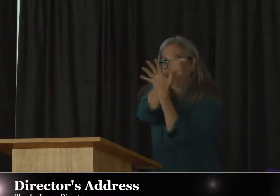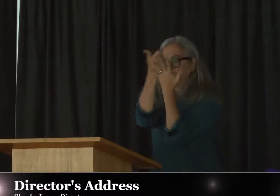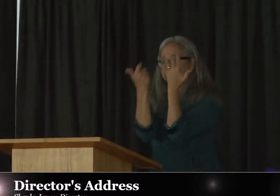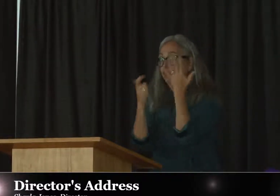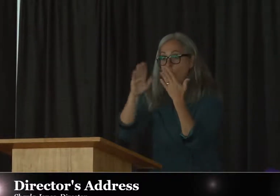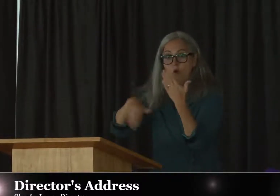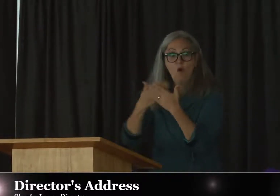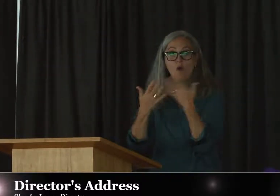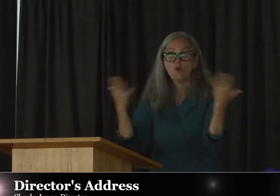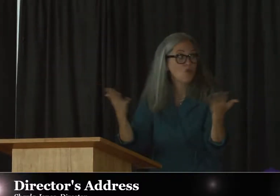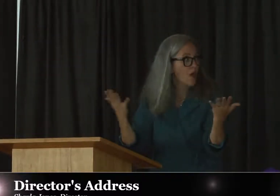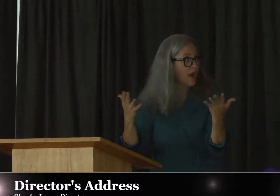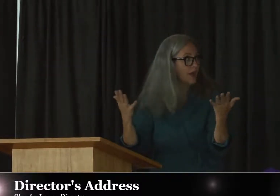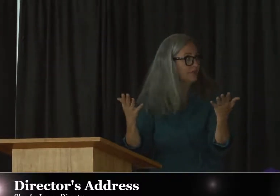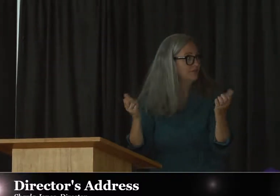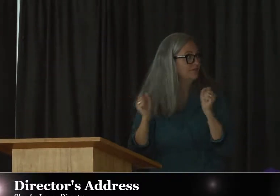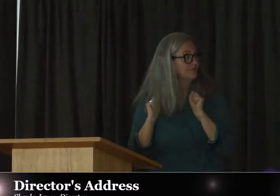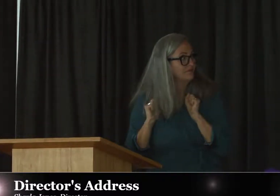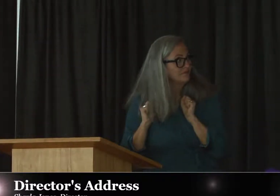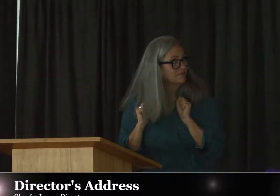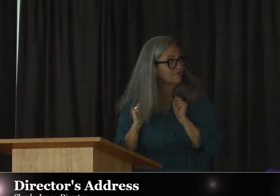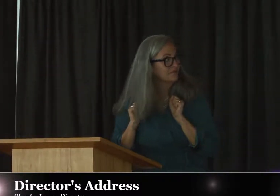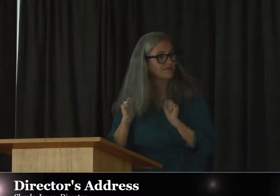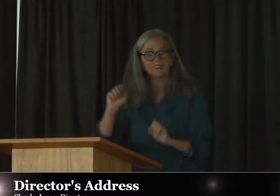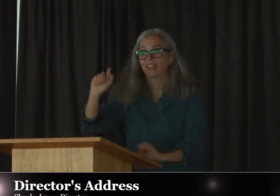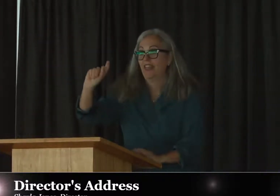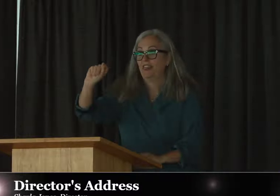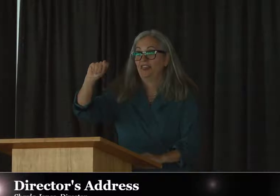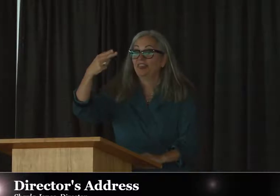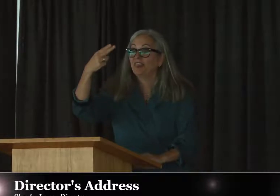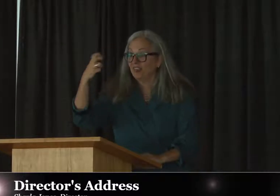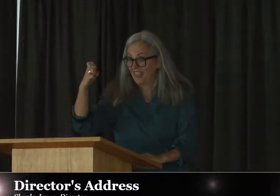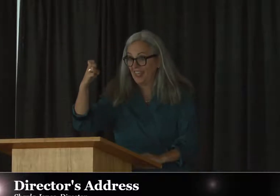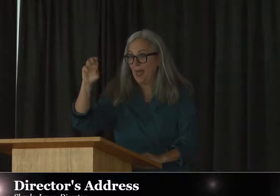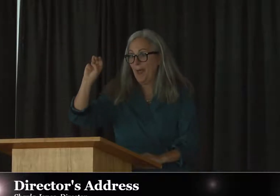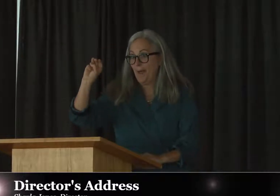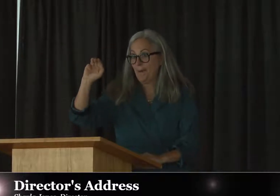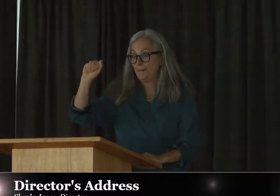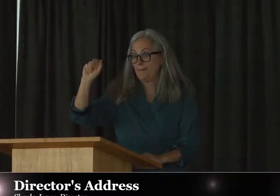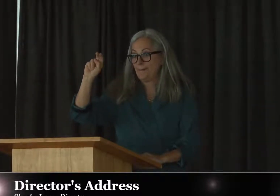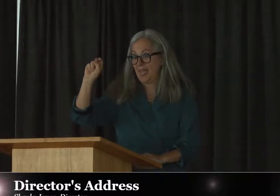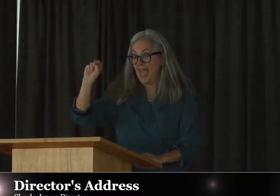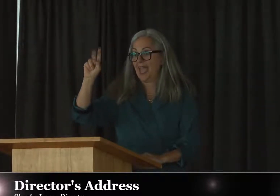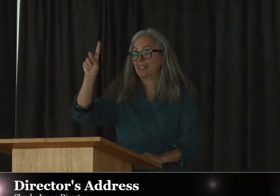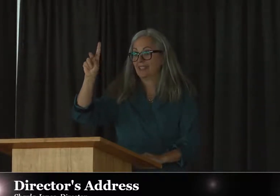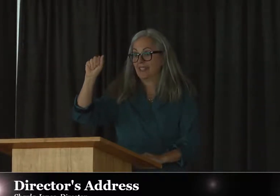year, we watched the entire season of The Mandalorian.